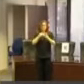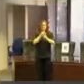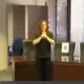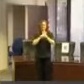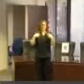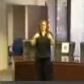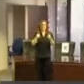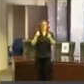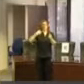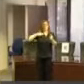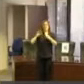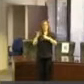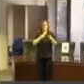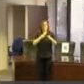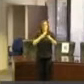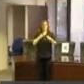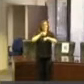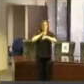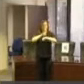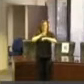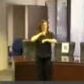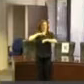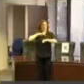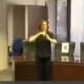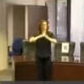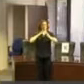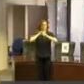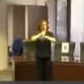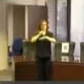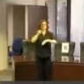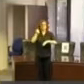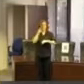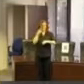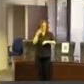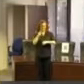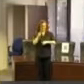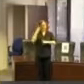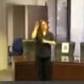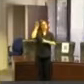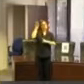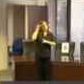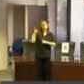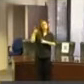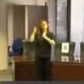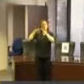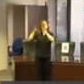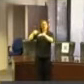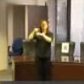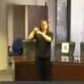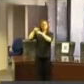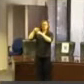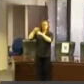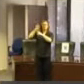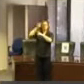Advisory Council was created in 2016 following the adoption of House Resolution 1382.